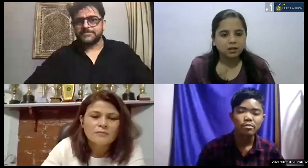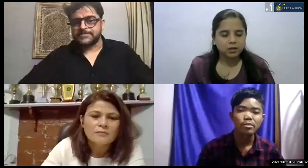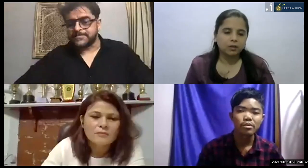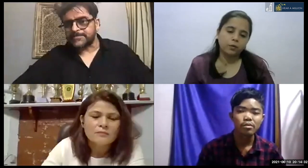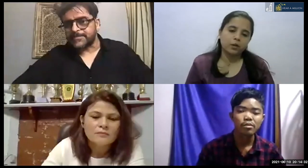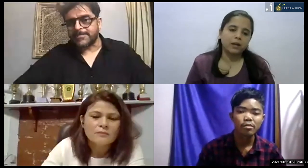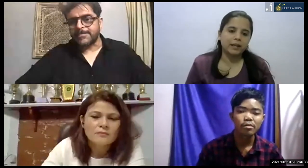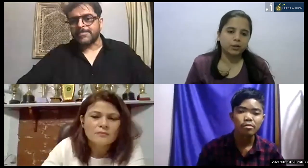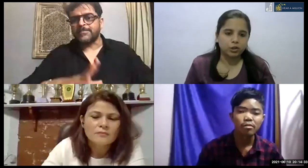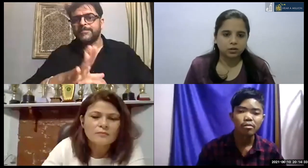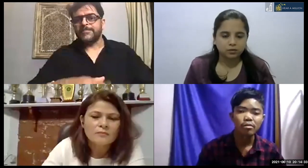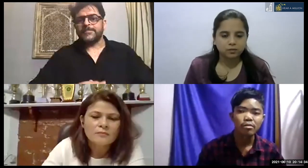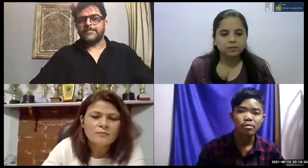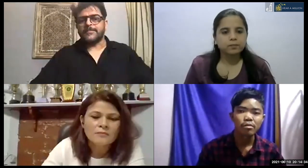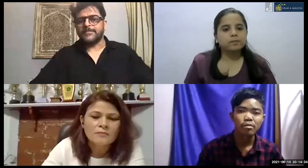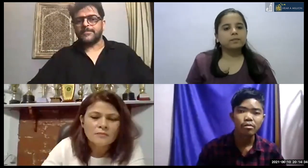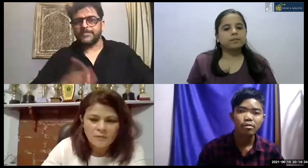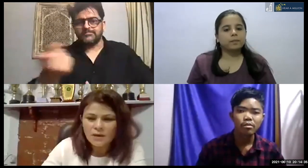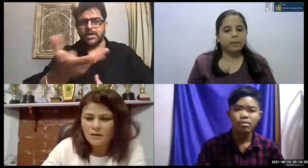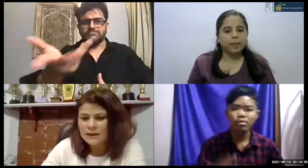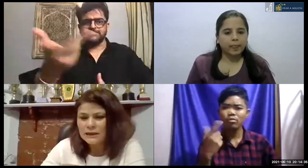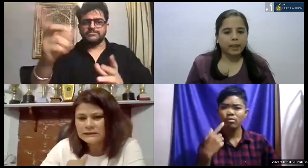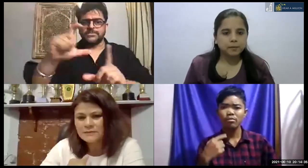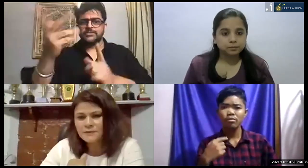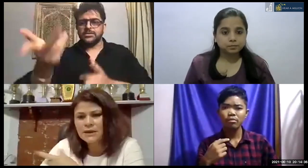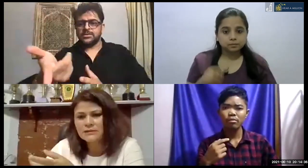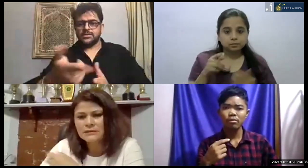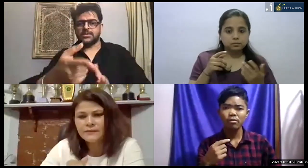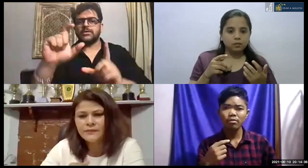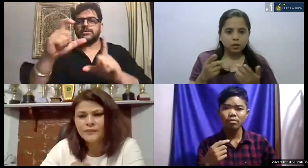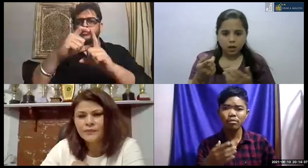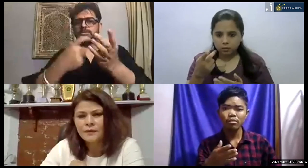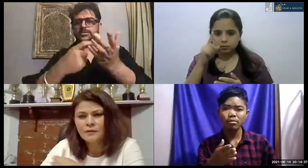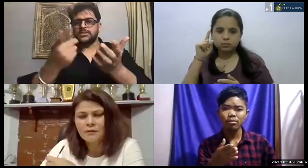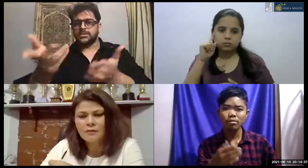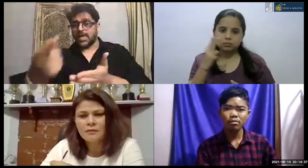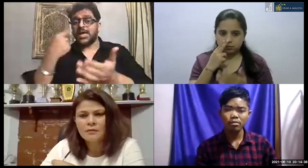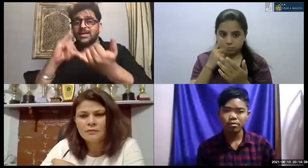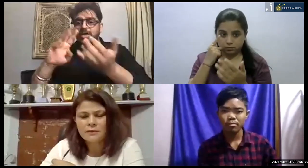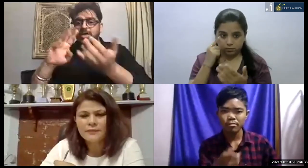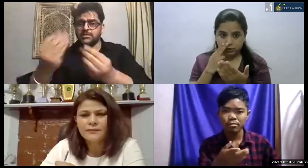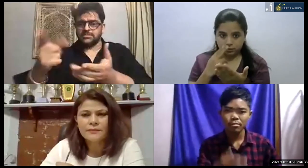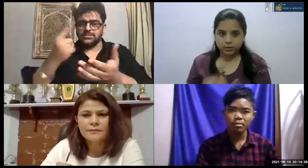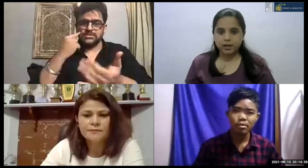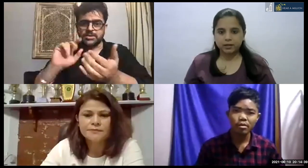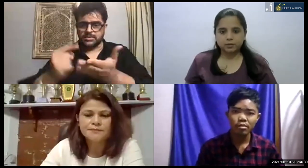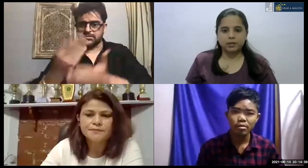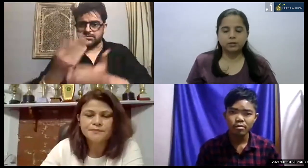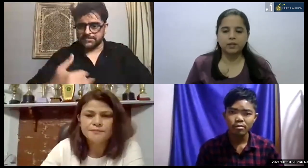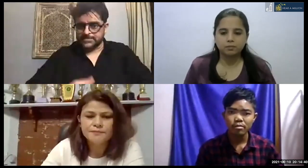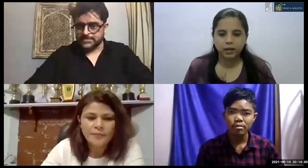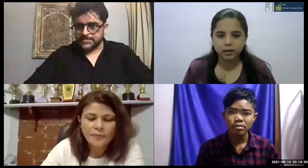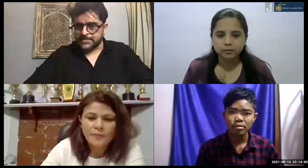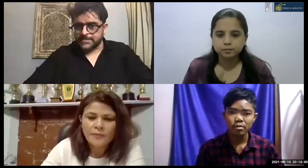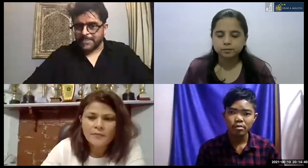ready for the online education? I'll let Ismat answer. Yeah. Yeah, Ismat,